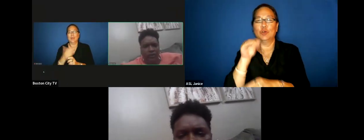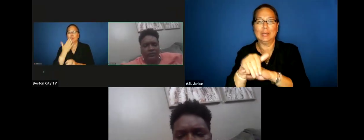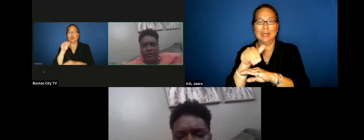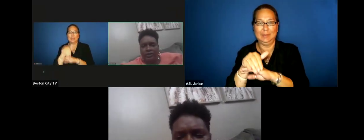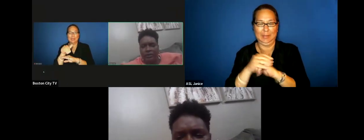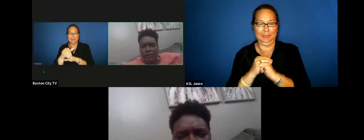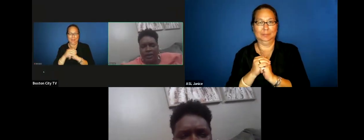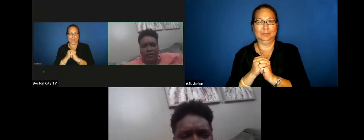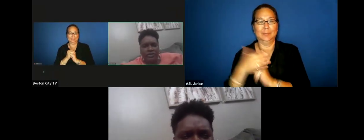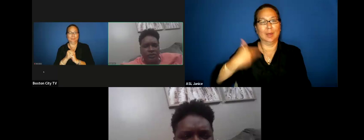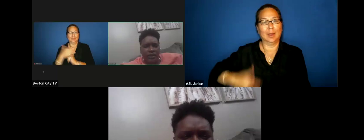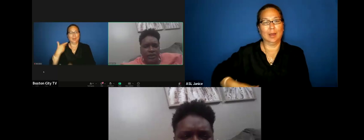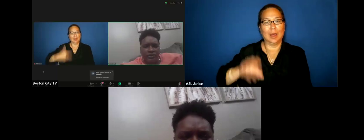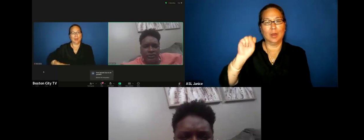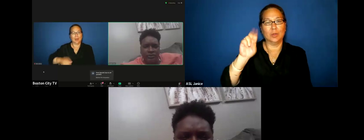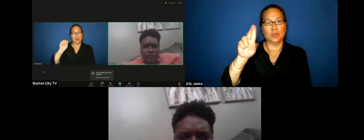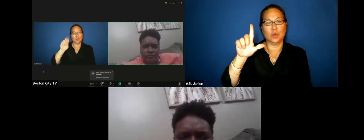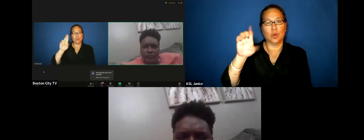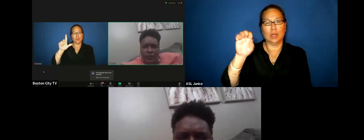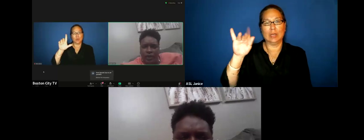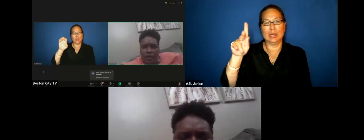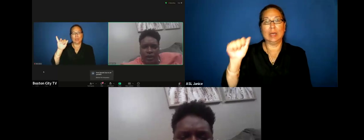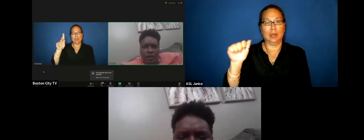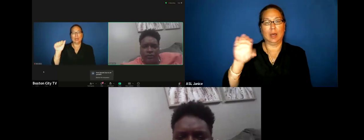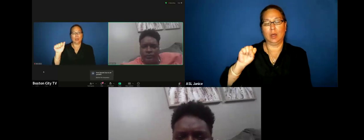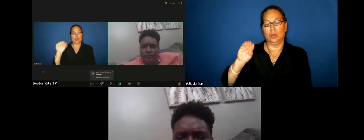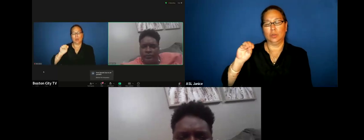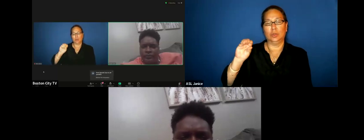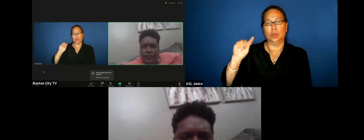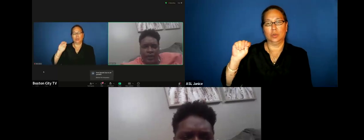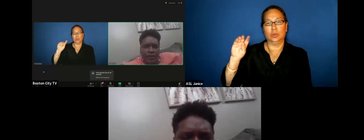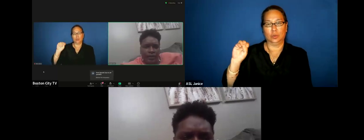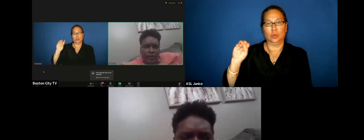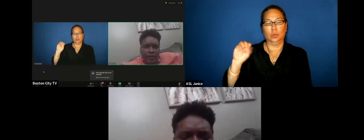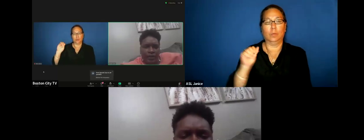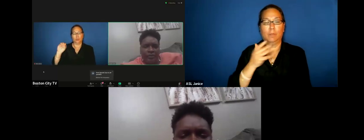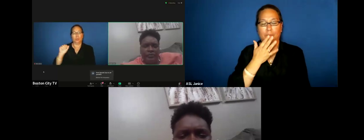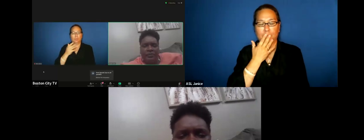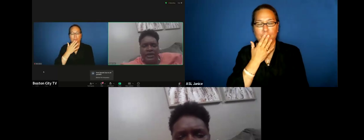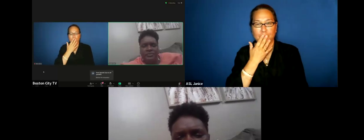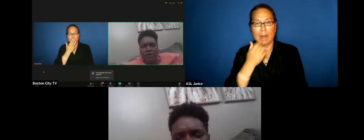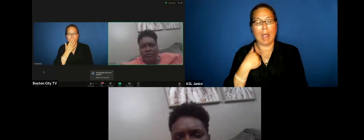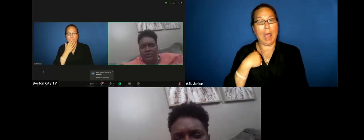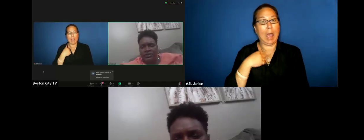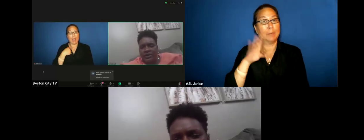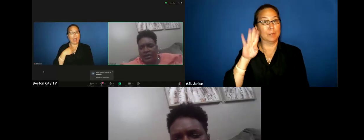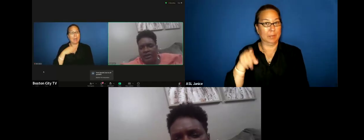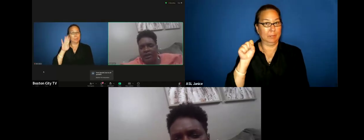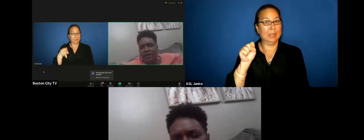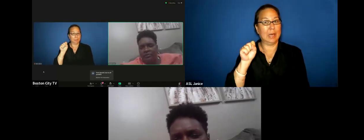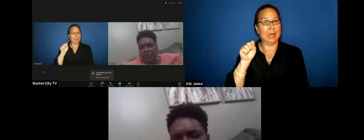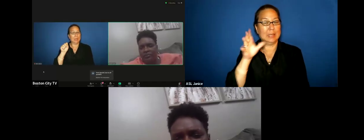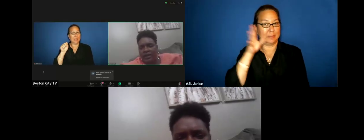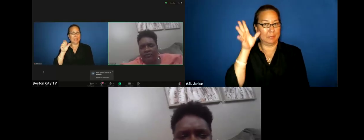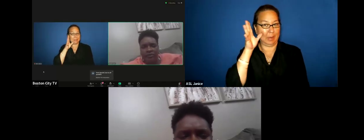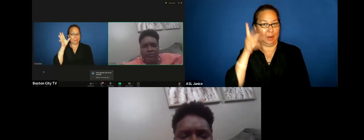Good evening. My name is Zuleika Soto. I'm I'm a BPS parent from the South End, and